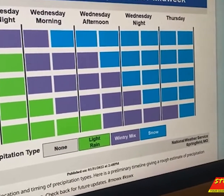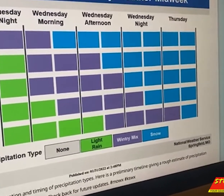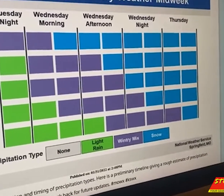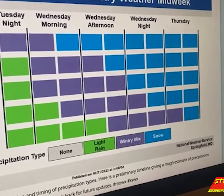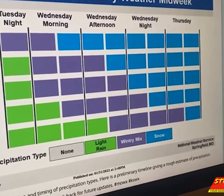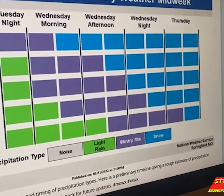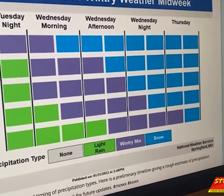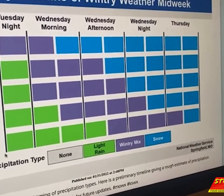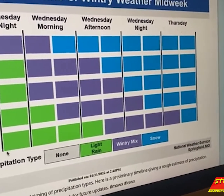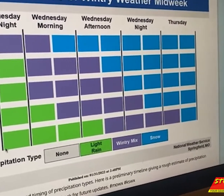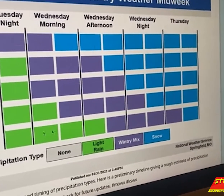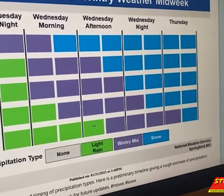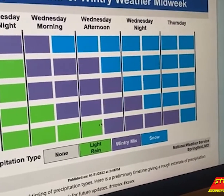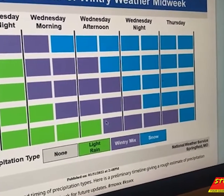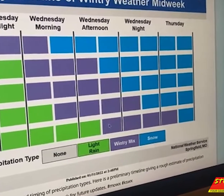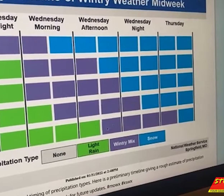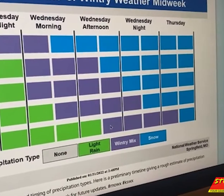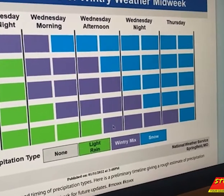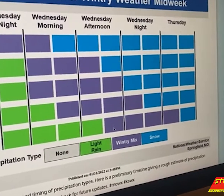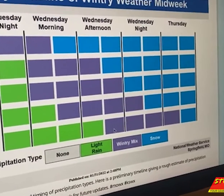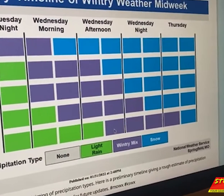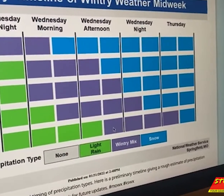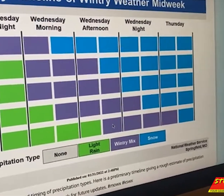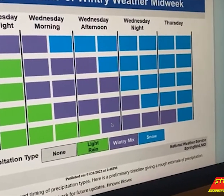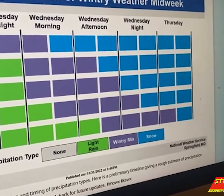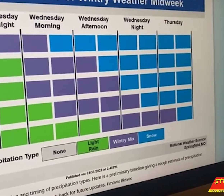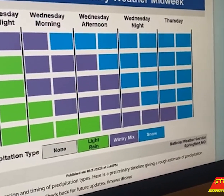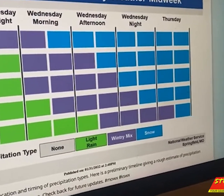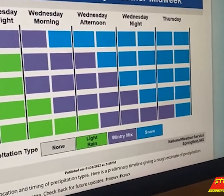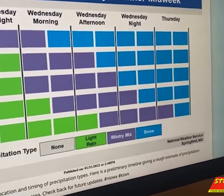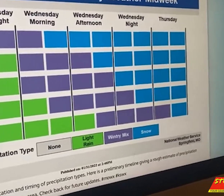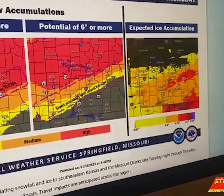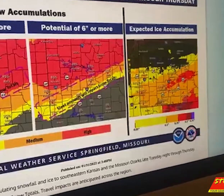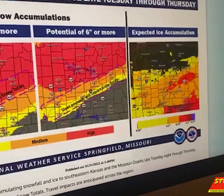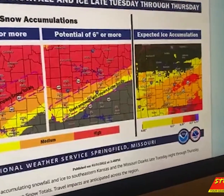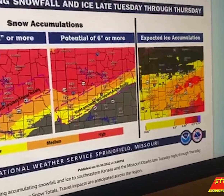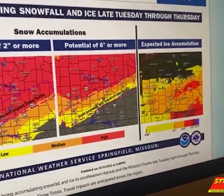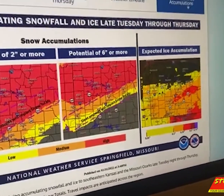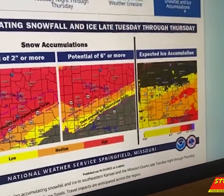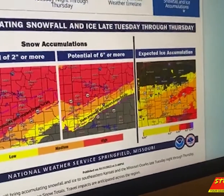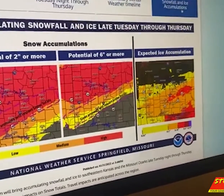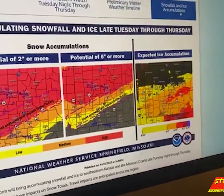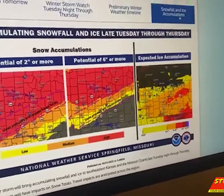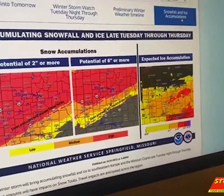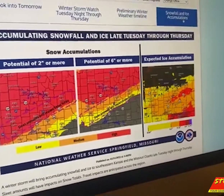West Plains or Alton way out there, you're going to get that much later. All right, snowfall amounts. Okay, now